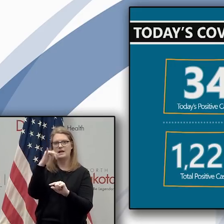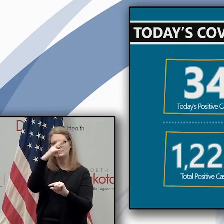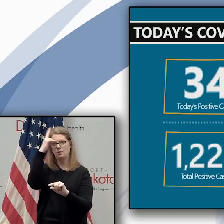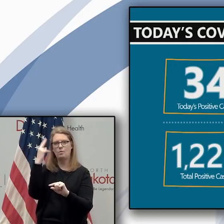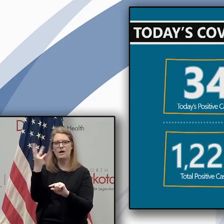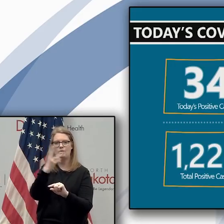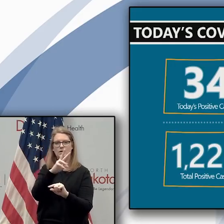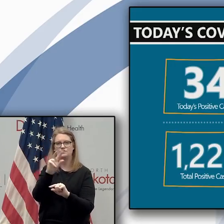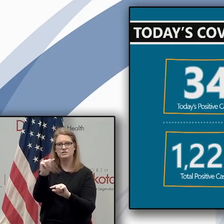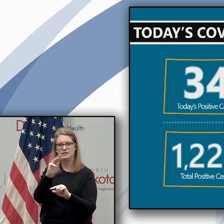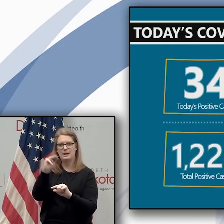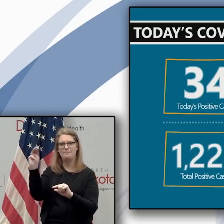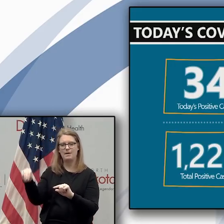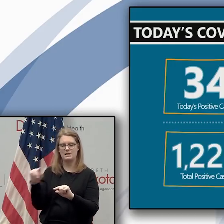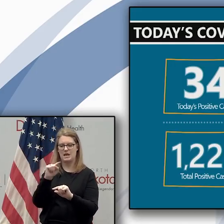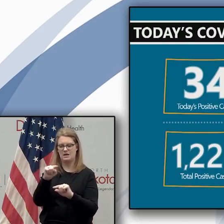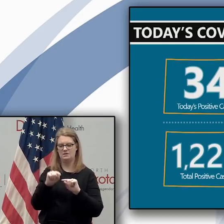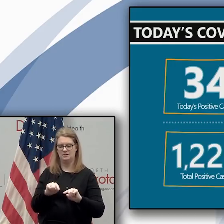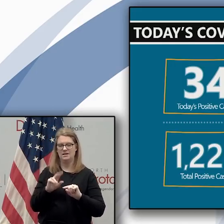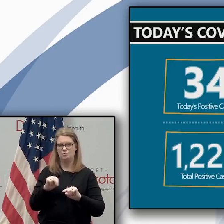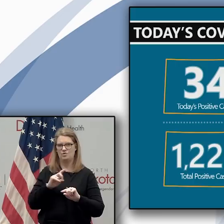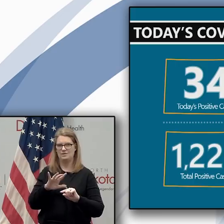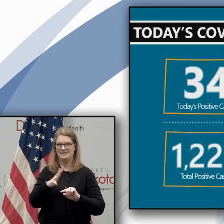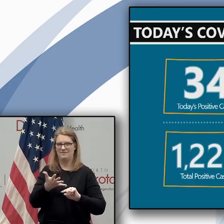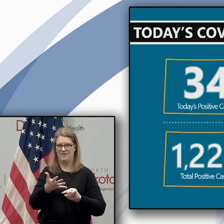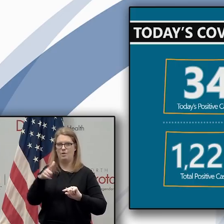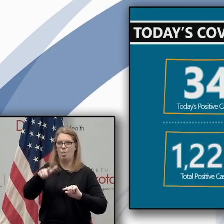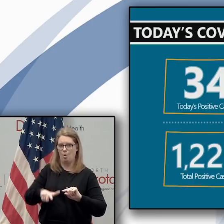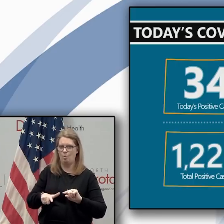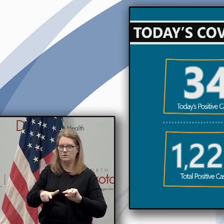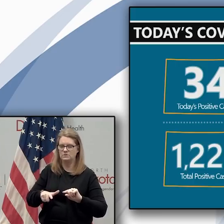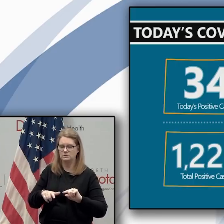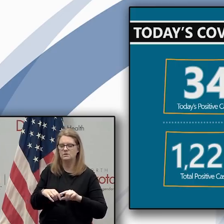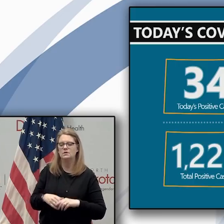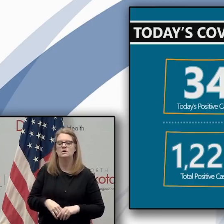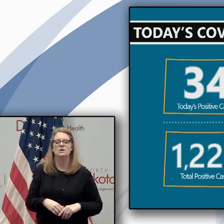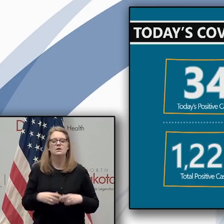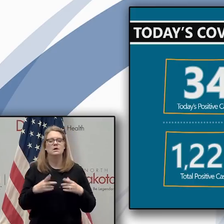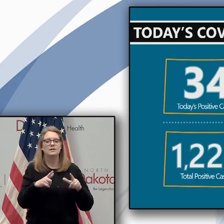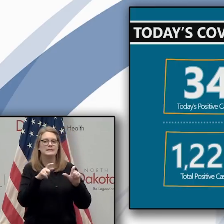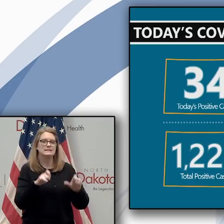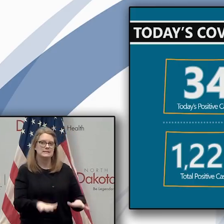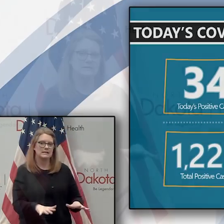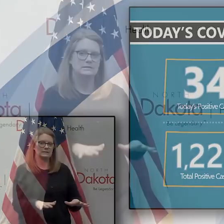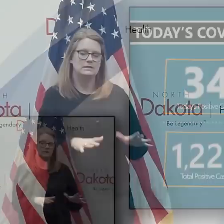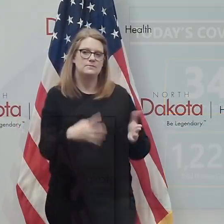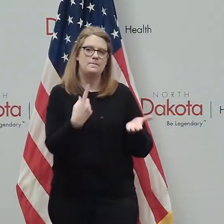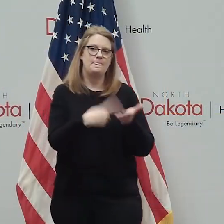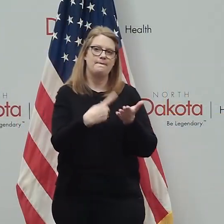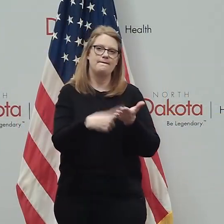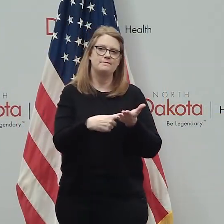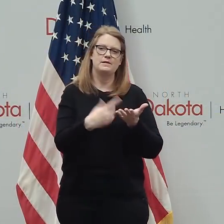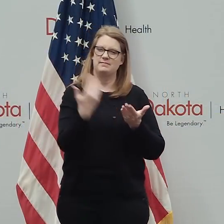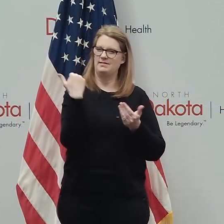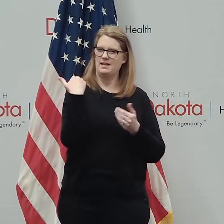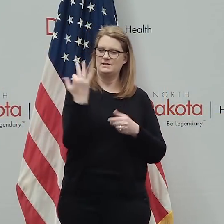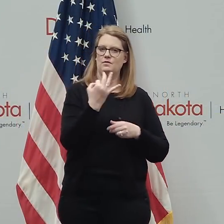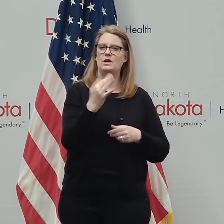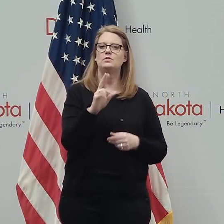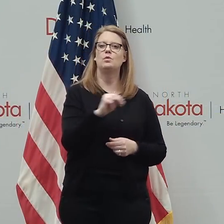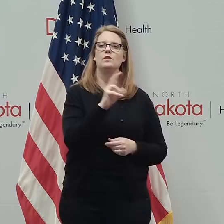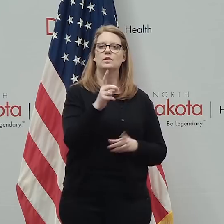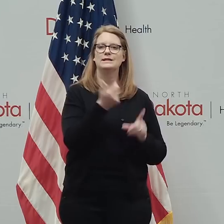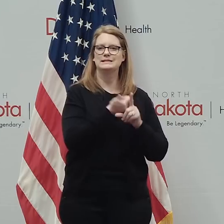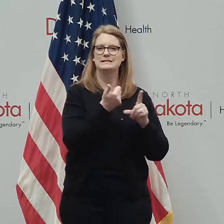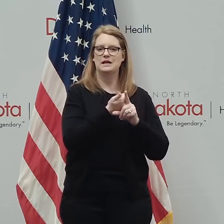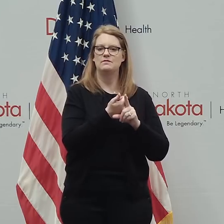West Virginia, and our neighbor to the west, Montana. On the testing front, as again we talked about on Friday, North Dakota had